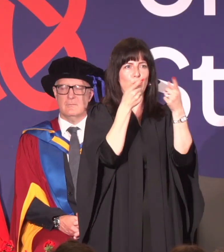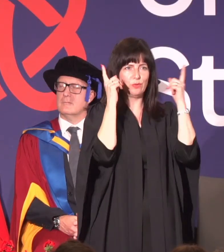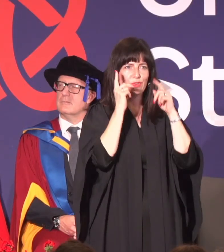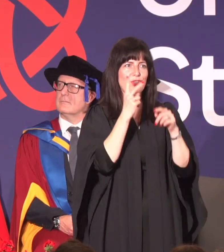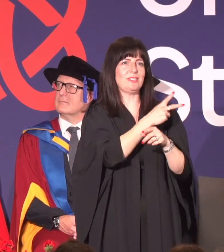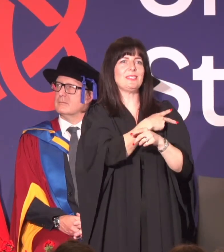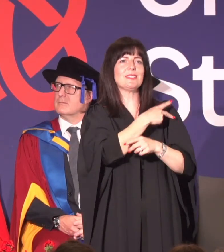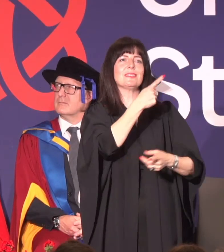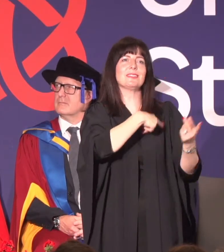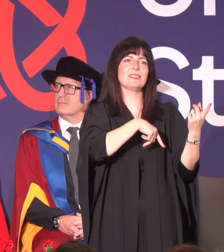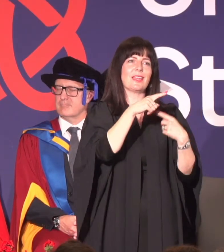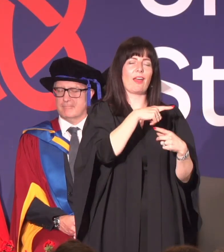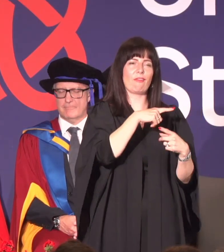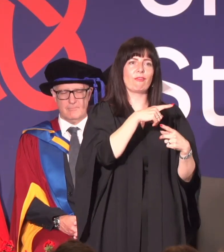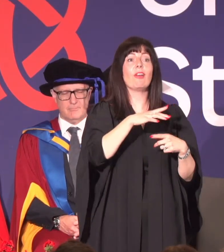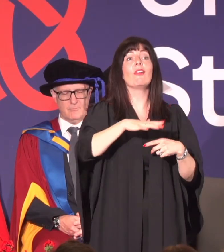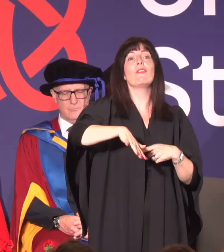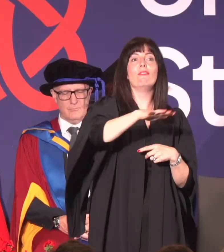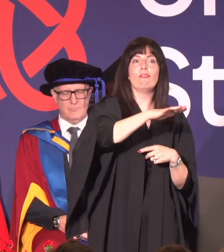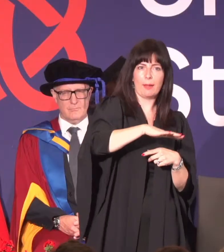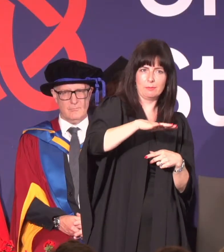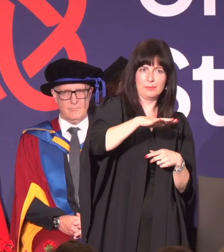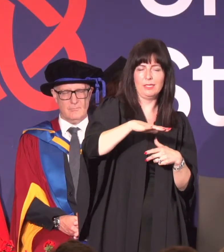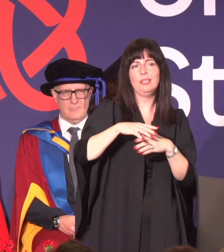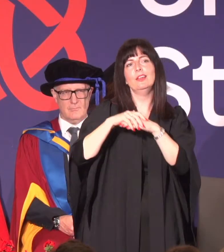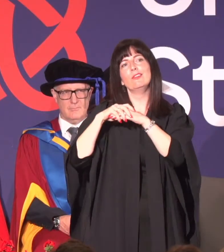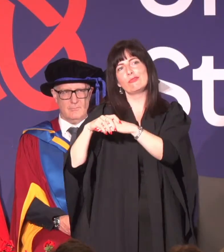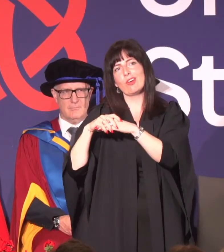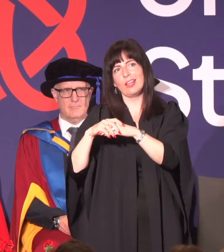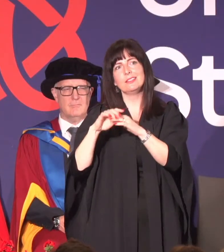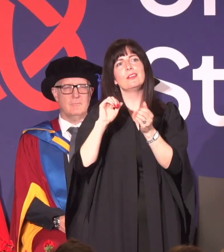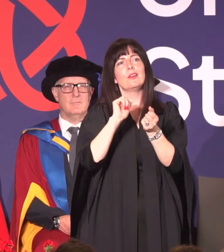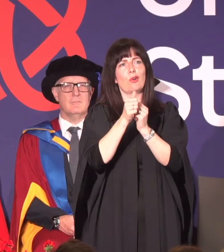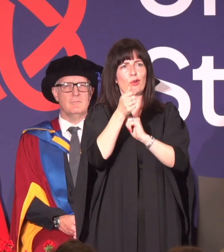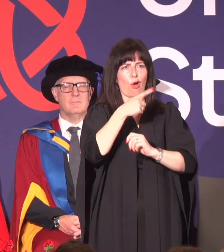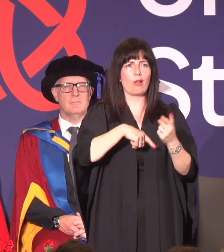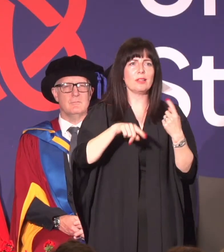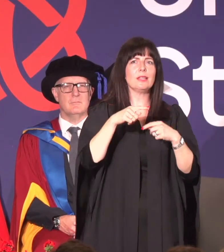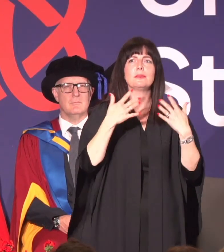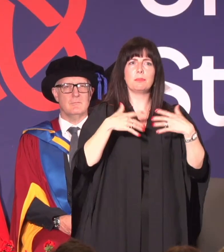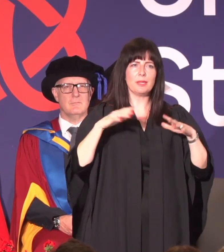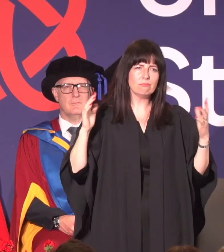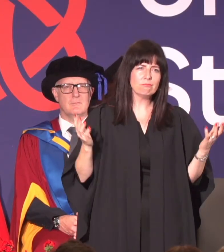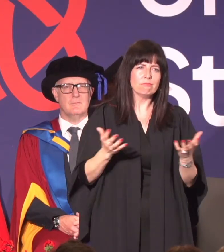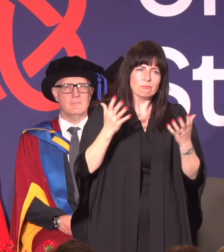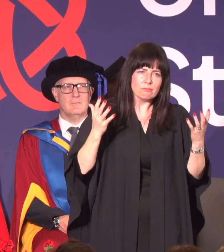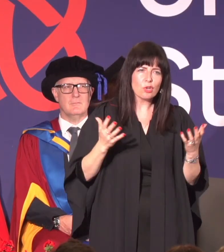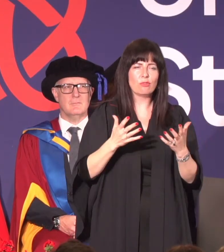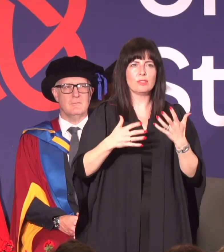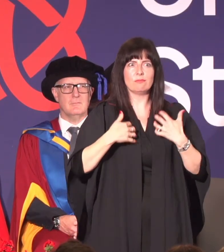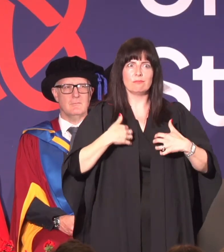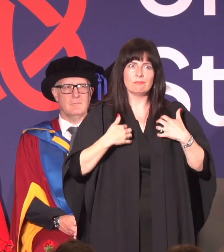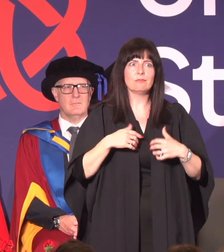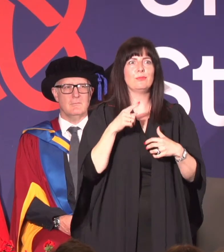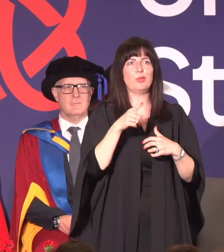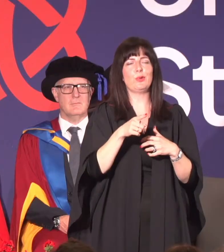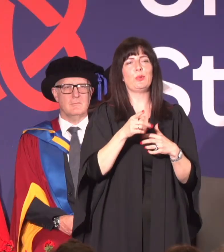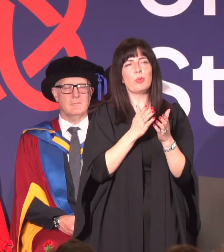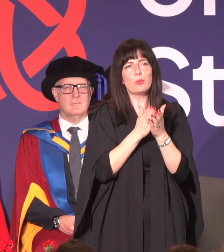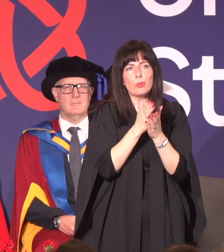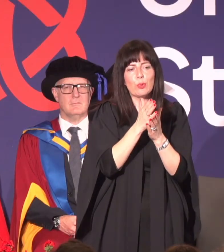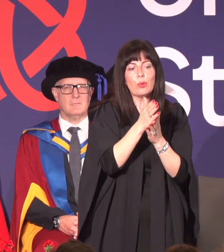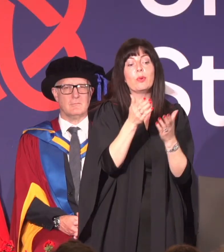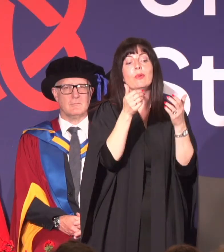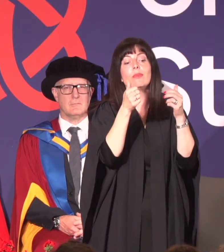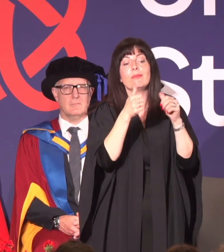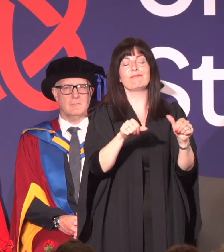staff, your family, friends, and colleagues who have encouraged and inspired you throughout your studies, culminating